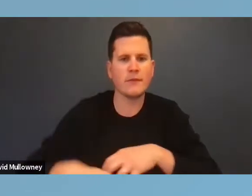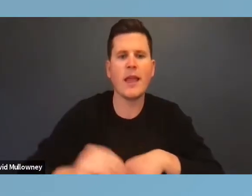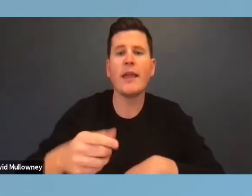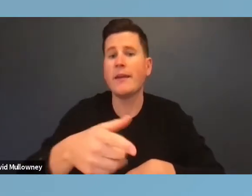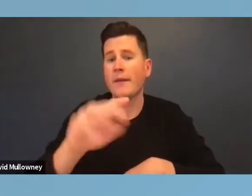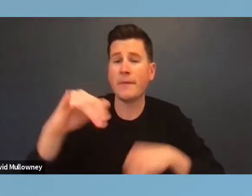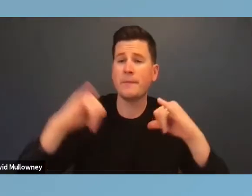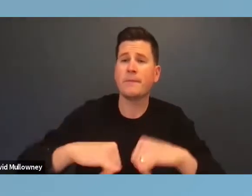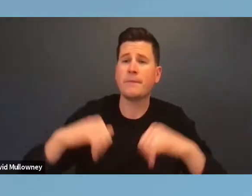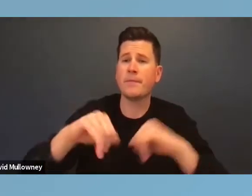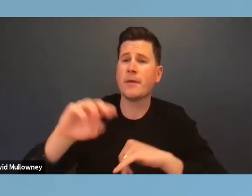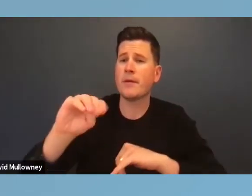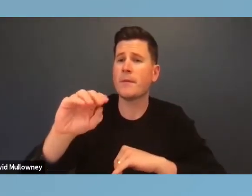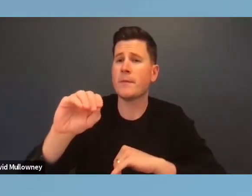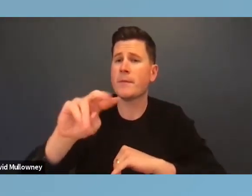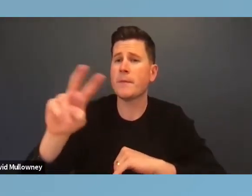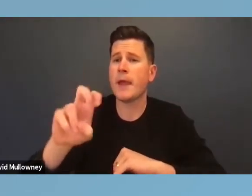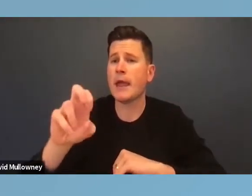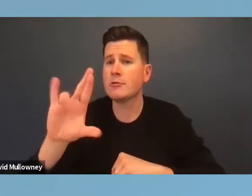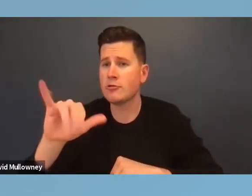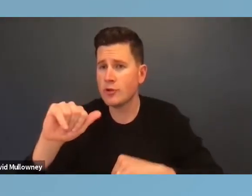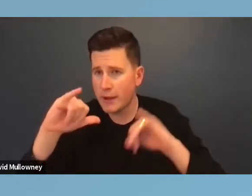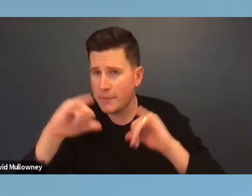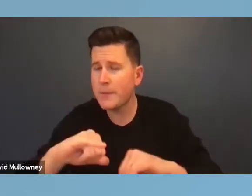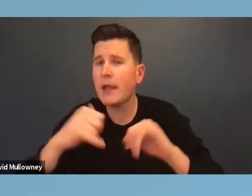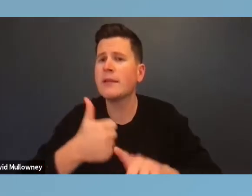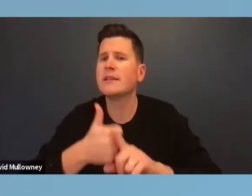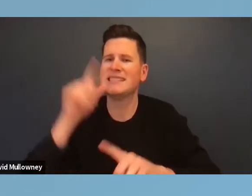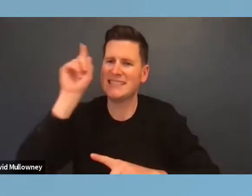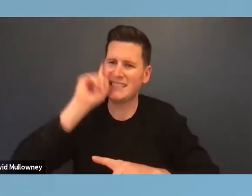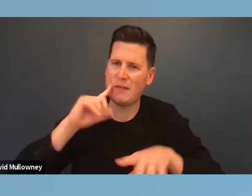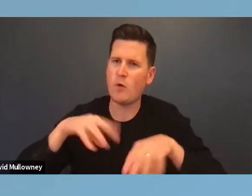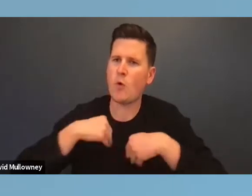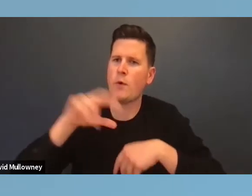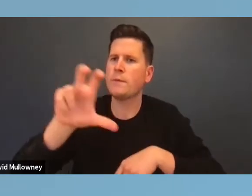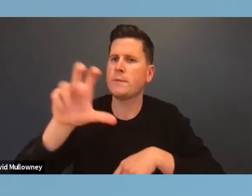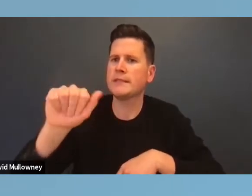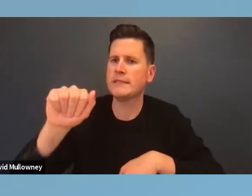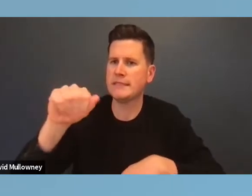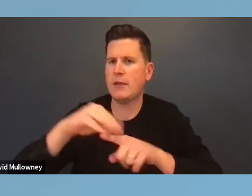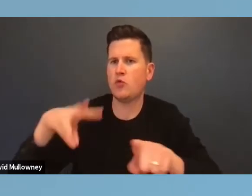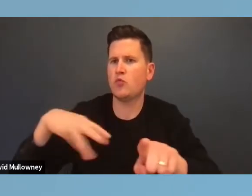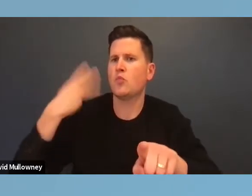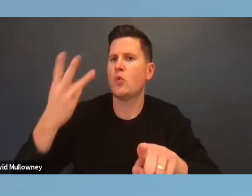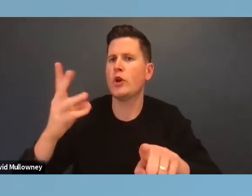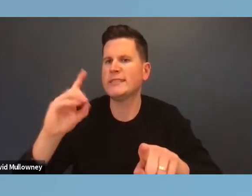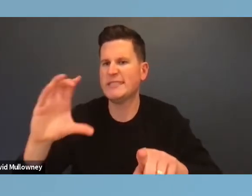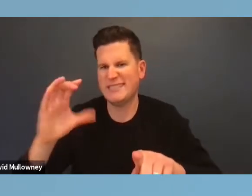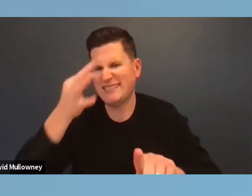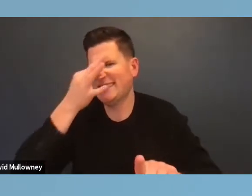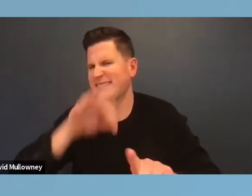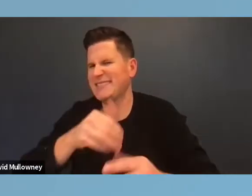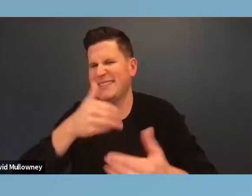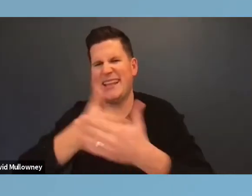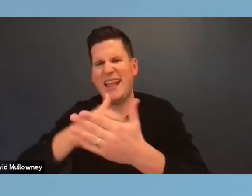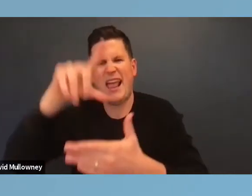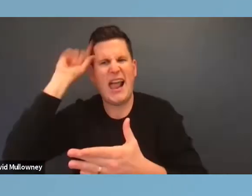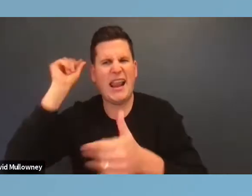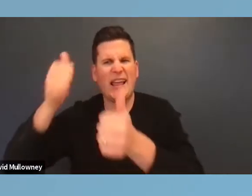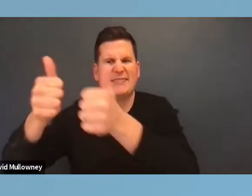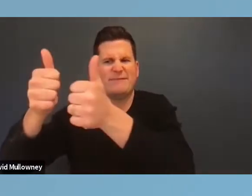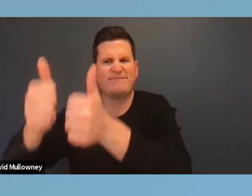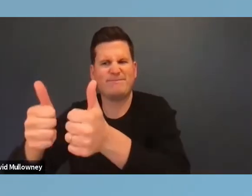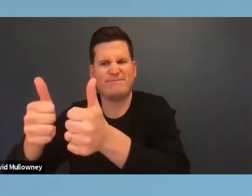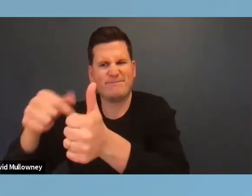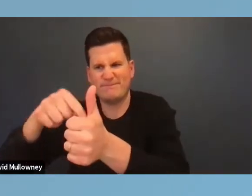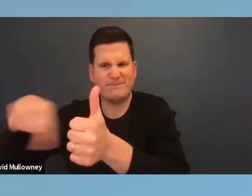happening. And we also have Mazzeria now. It is a deaf-owned pizzeria in Washington, D.C. It's very close